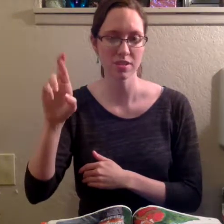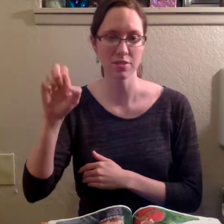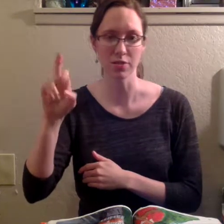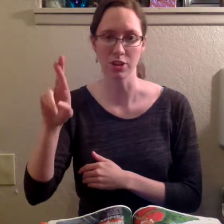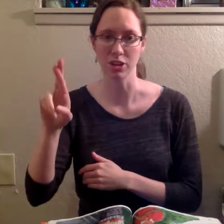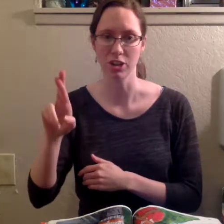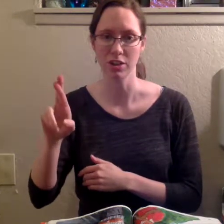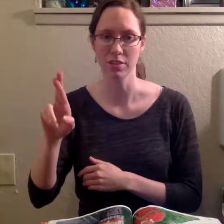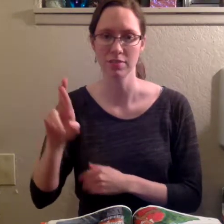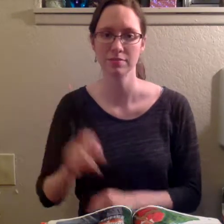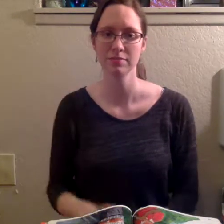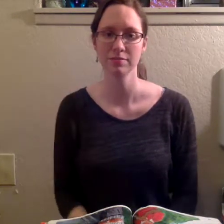Christopher.